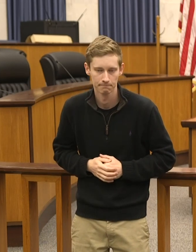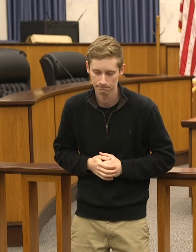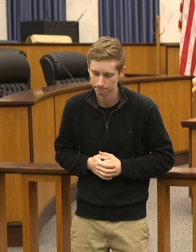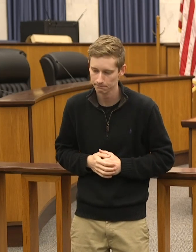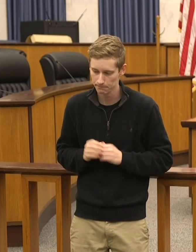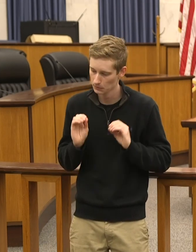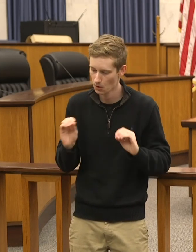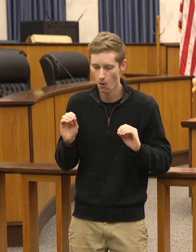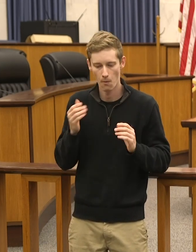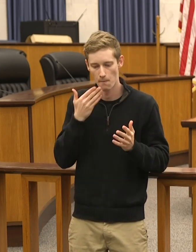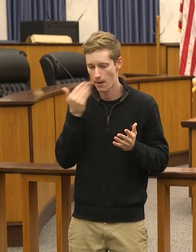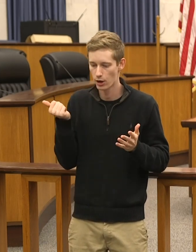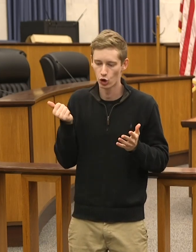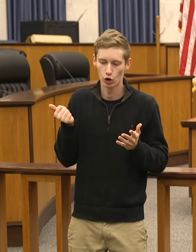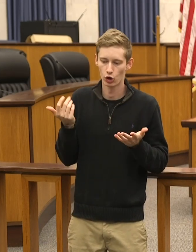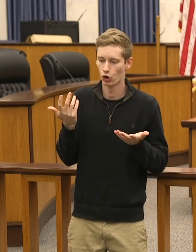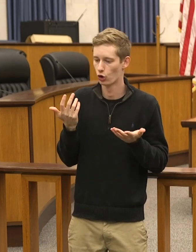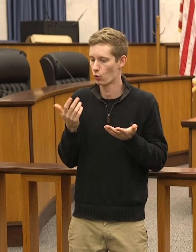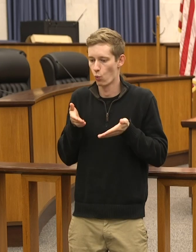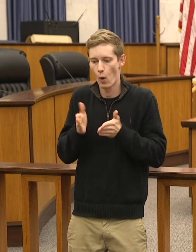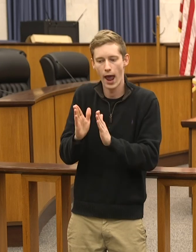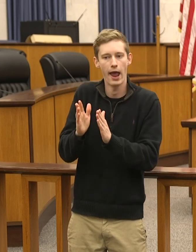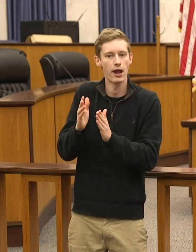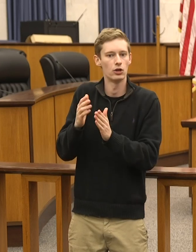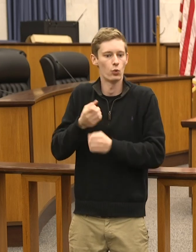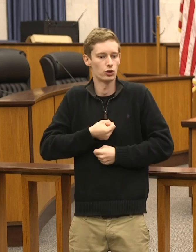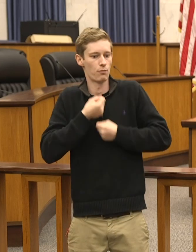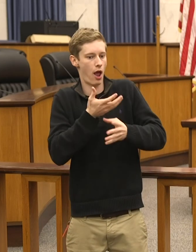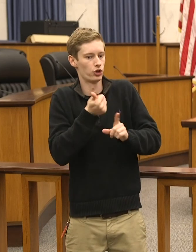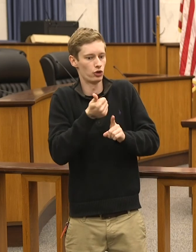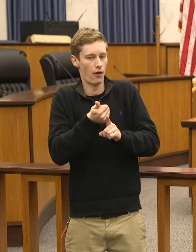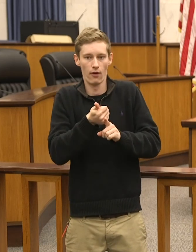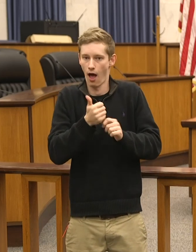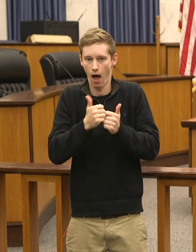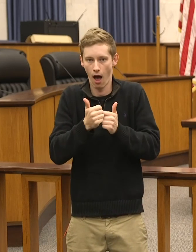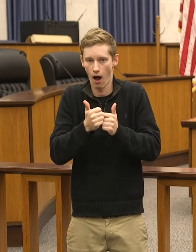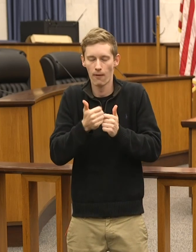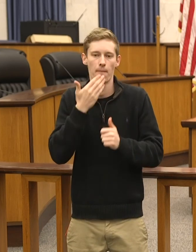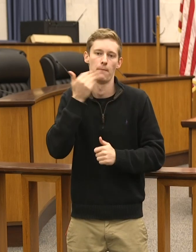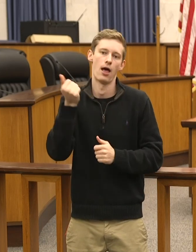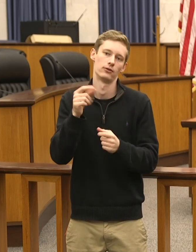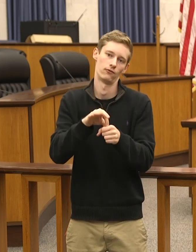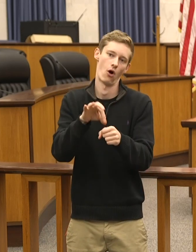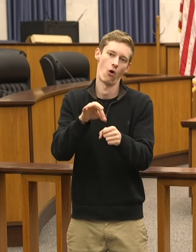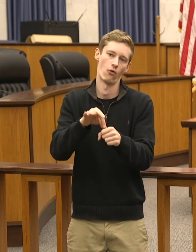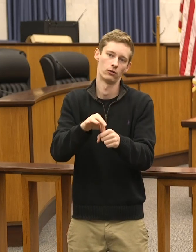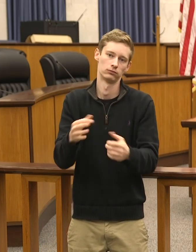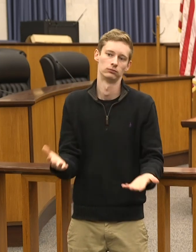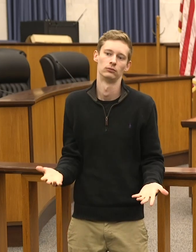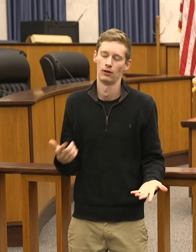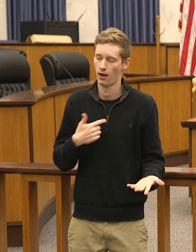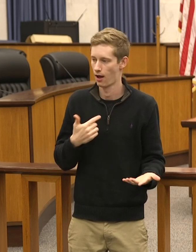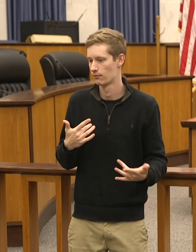There's no better way to, I think, let your voice be heard than going to the polls and choosing your leaders. And I am grateful for